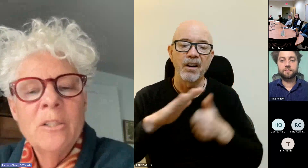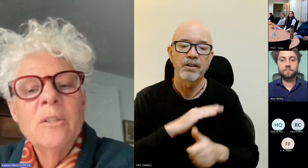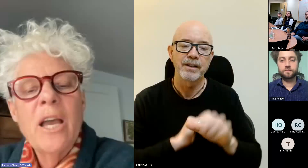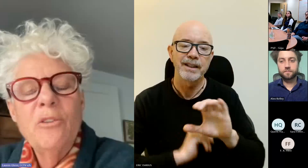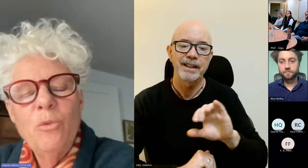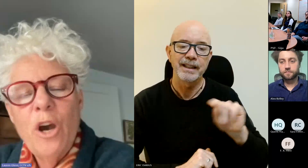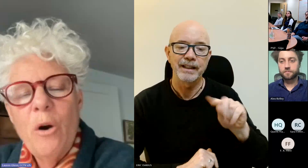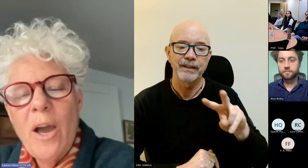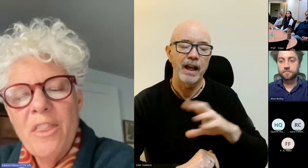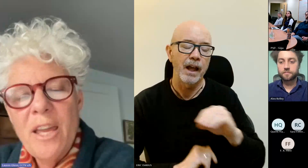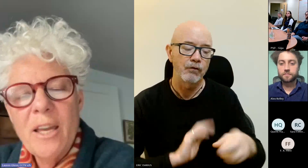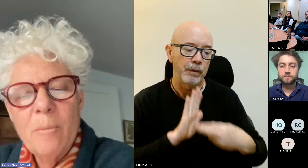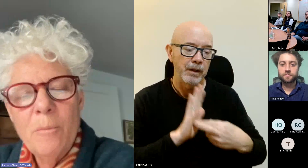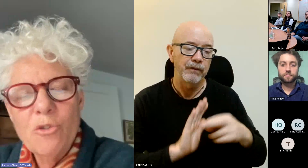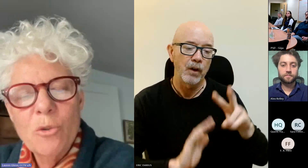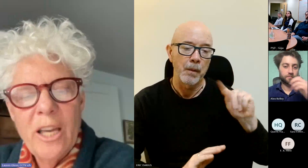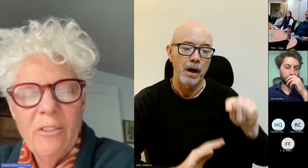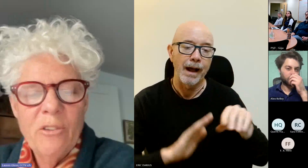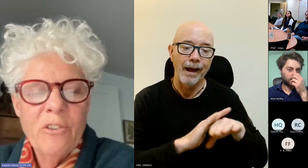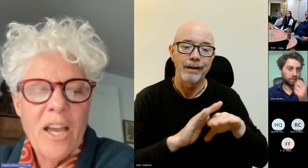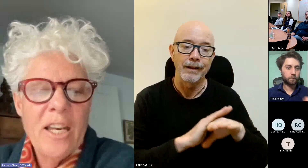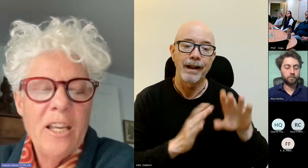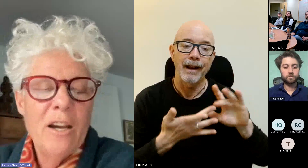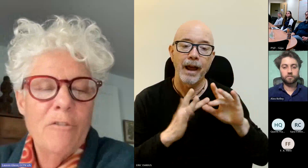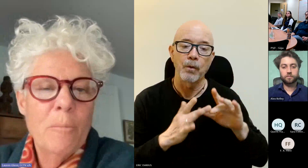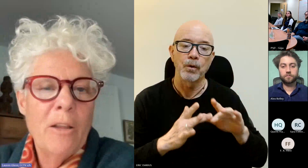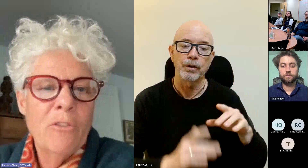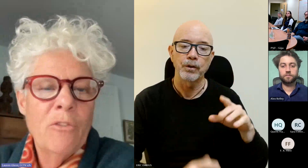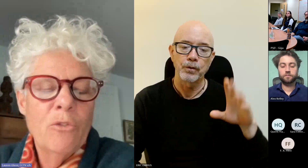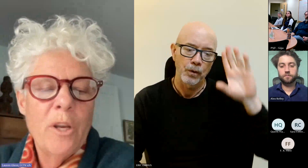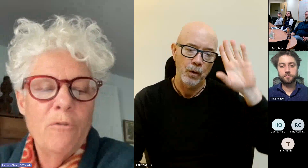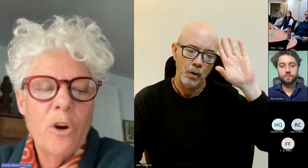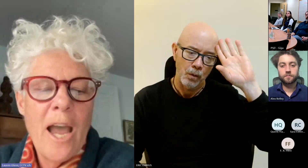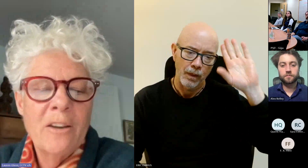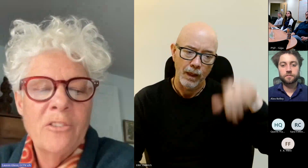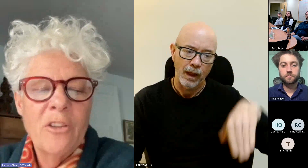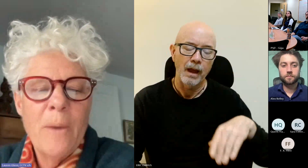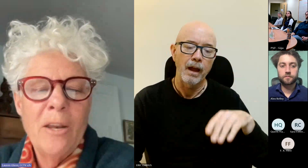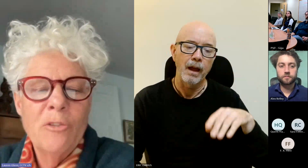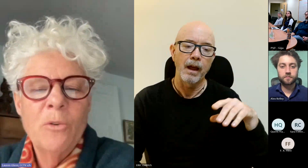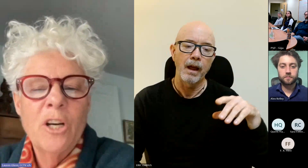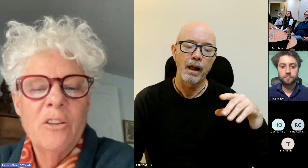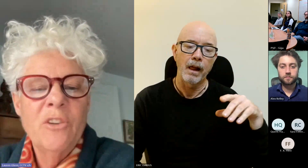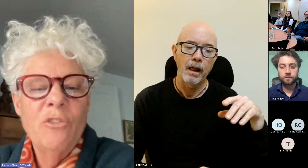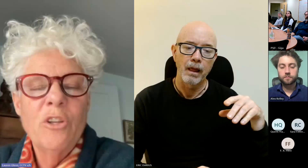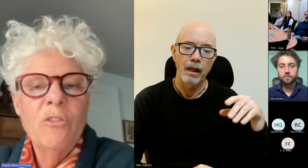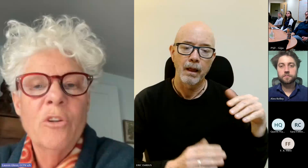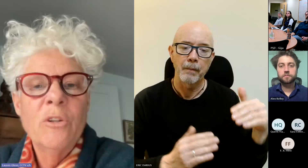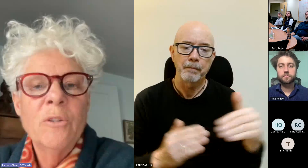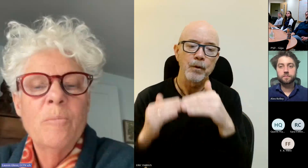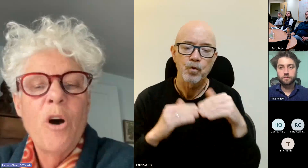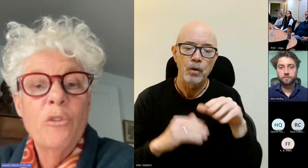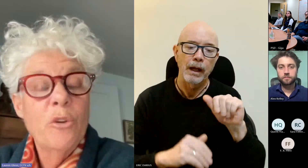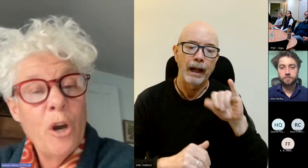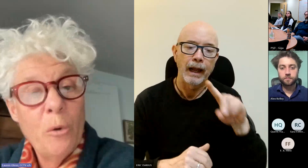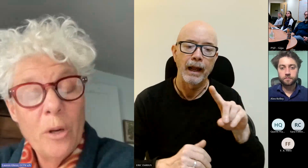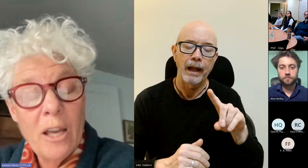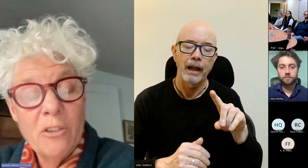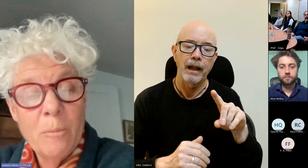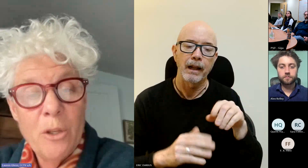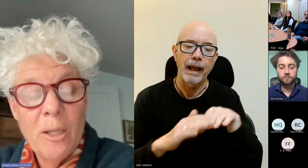Network. As you know, I think a mutual aid society of Vermont's 24 access management organizations,